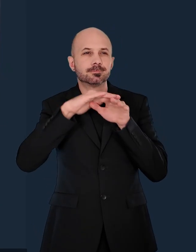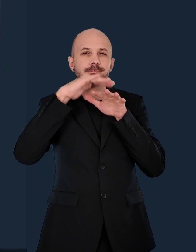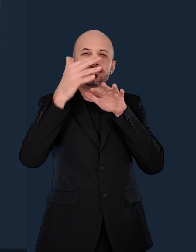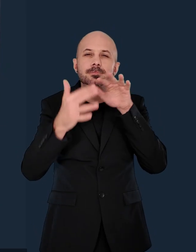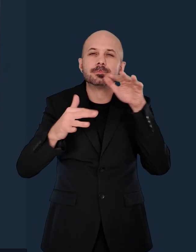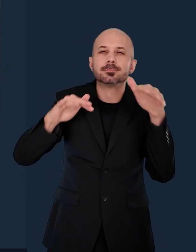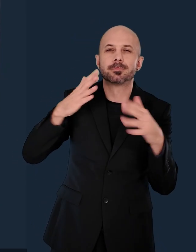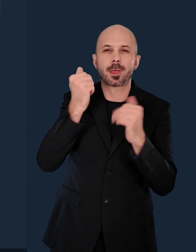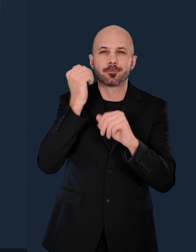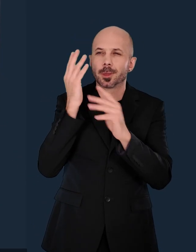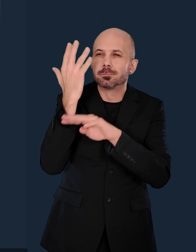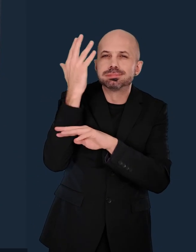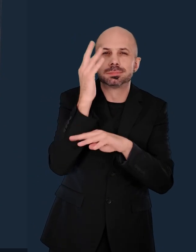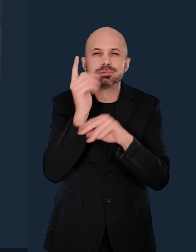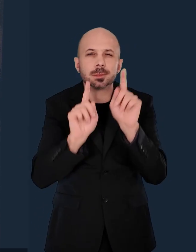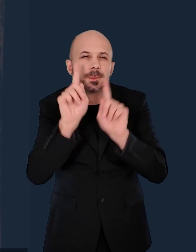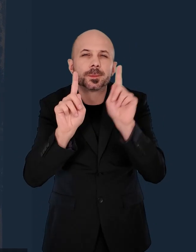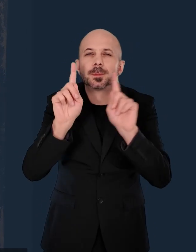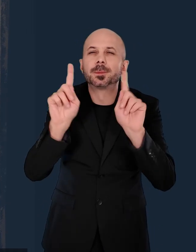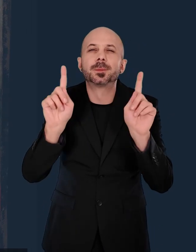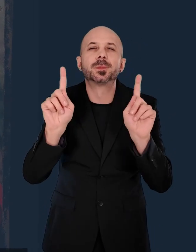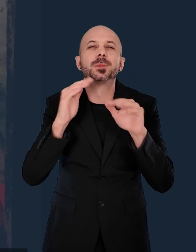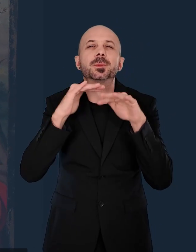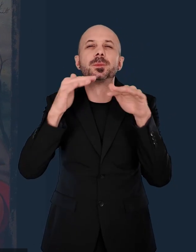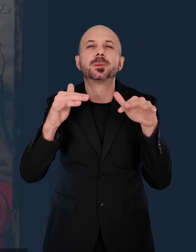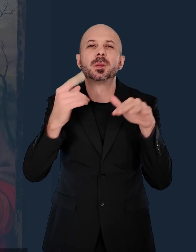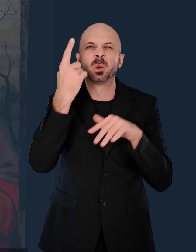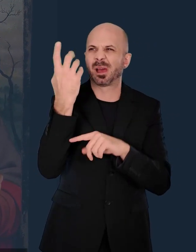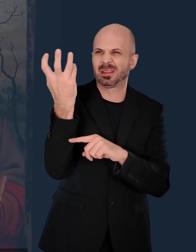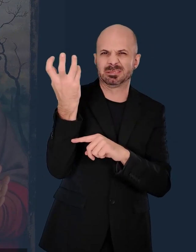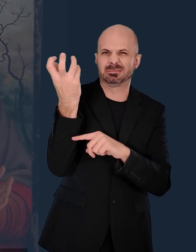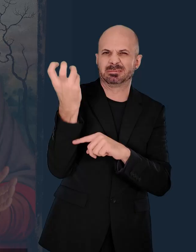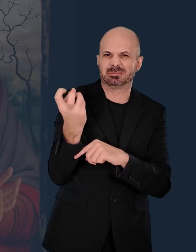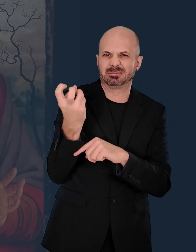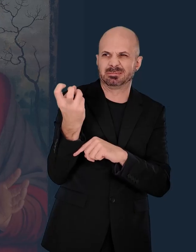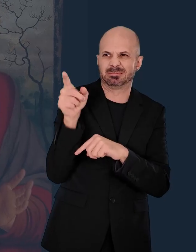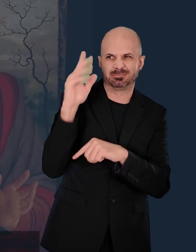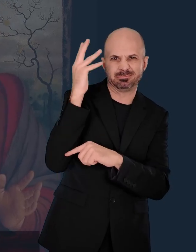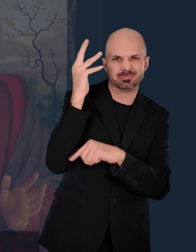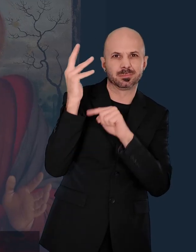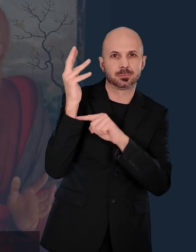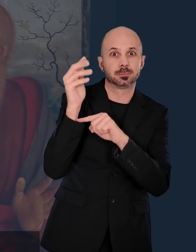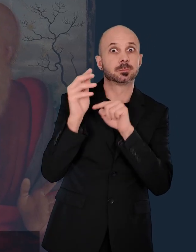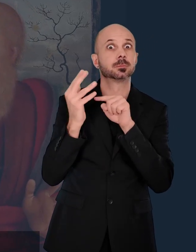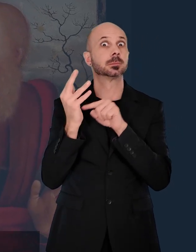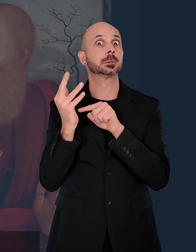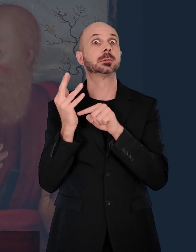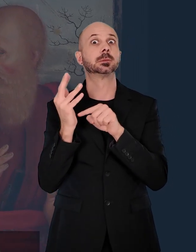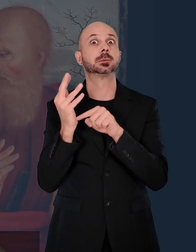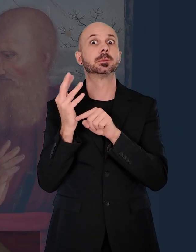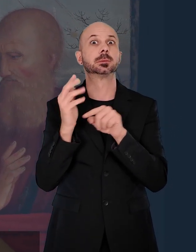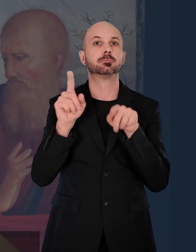scene is set in a landscape dotted with trees with lush foliage. The only tree that